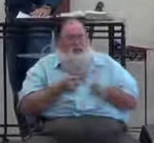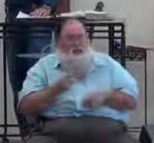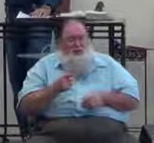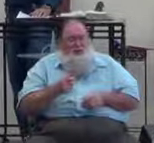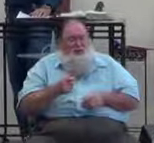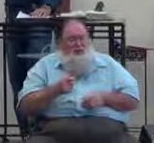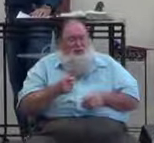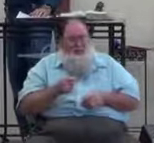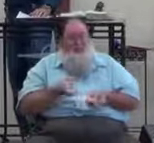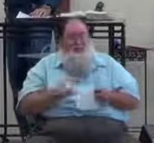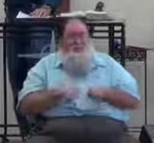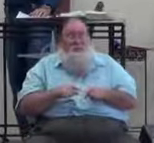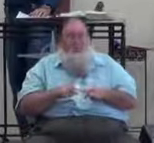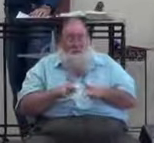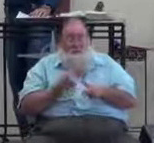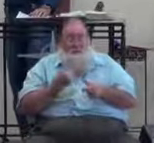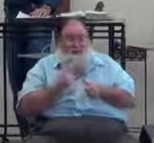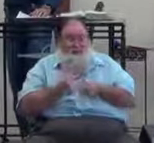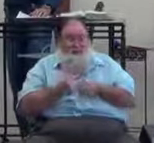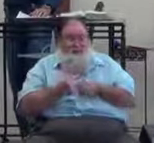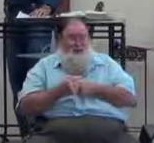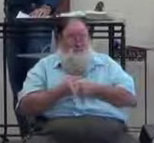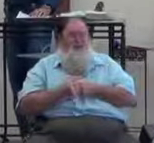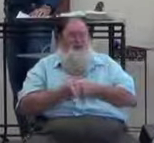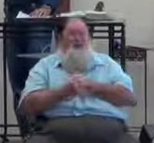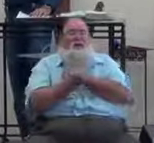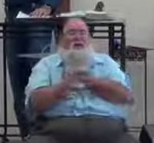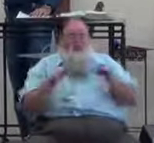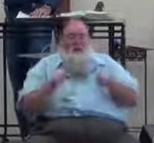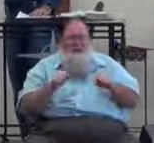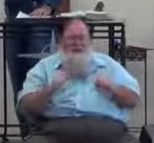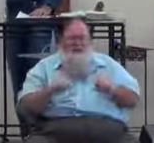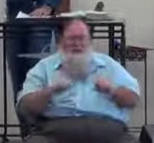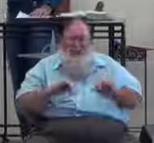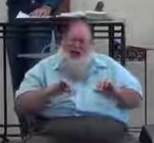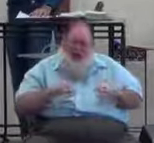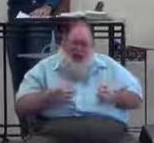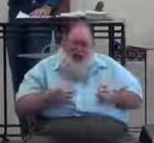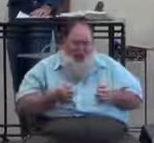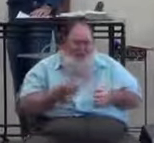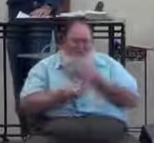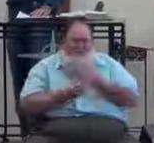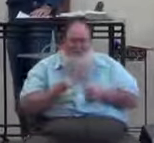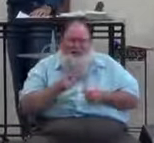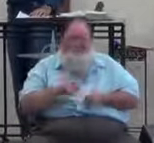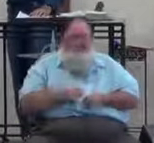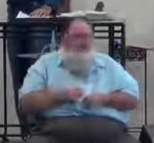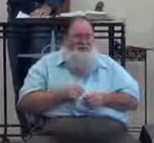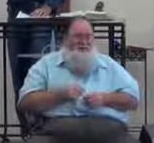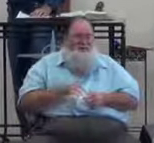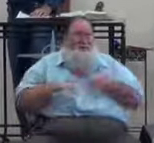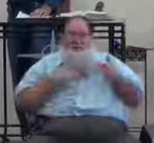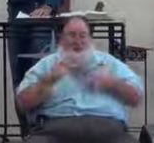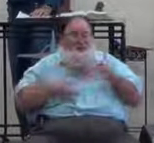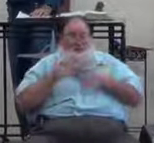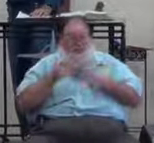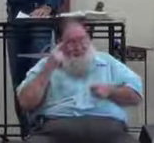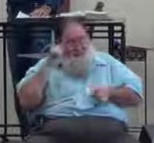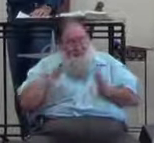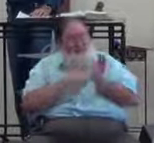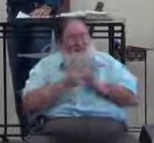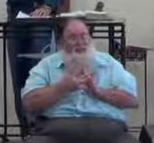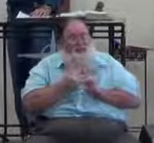you were for Jesus? Oh my gosh, I'm telling you what a deal that was for me. I